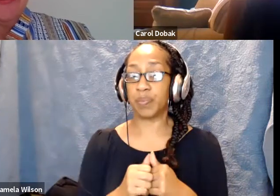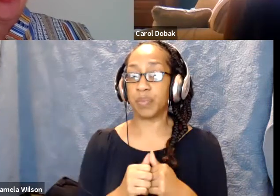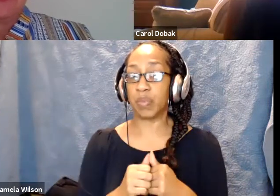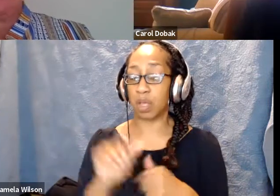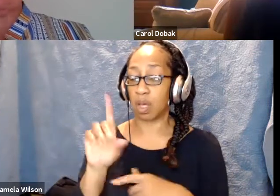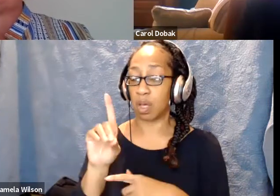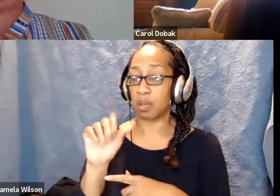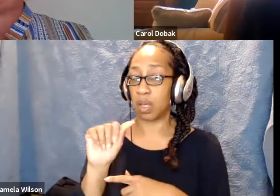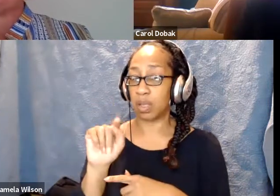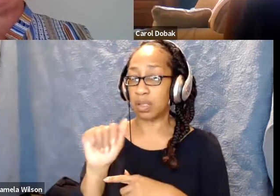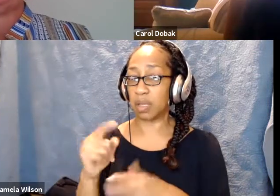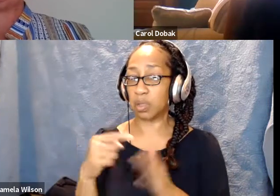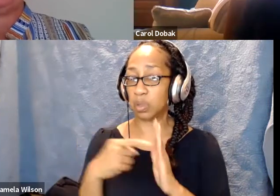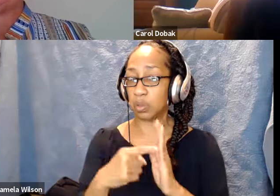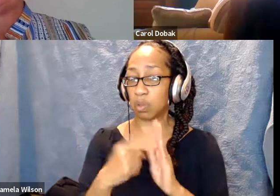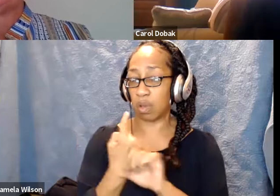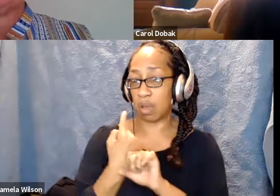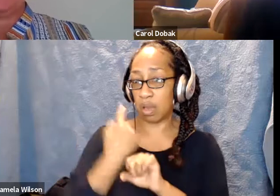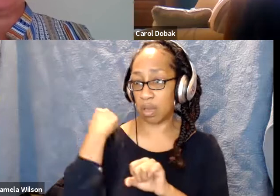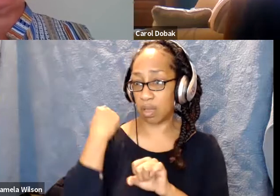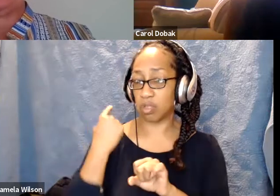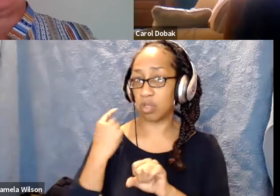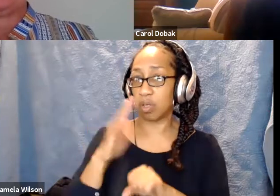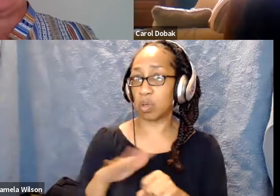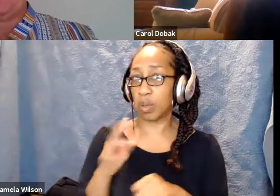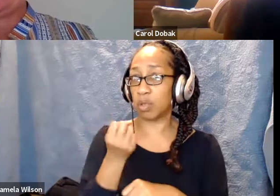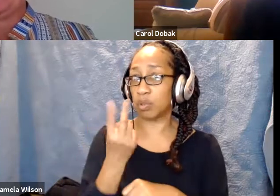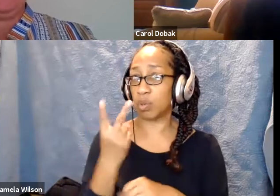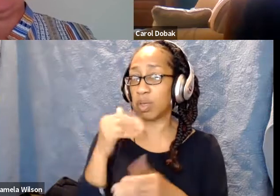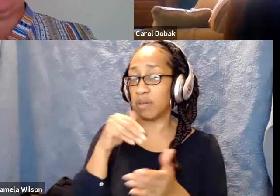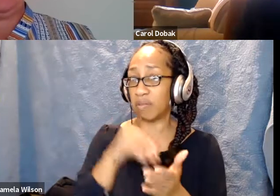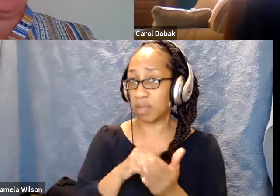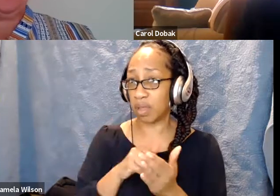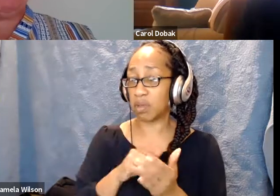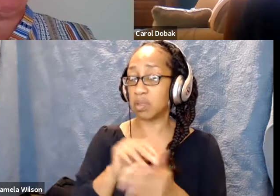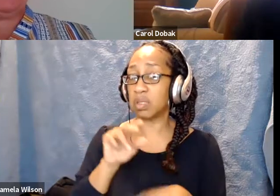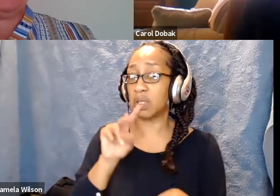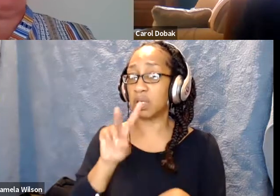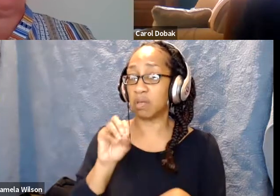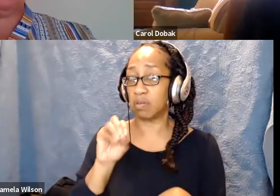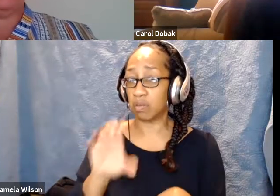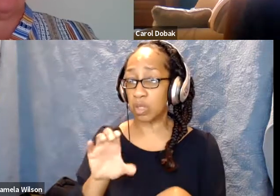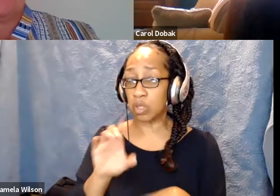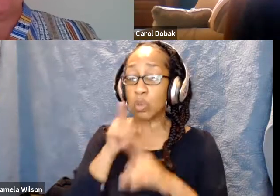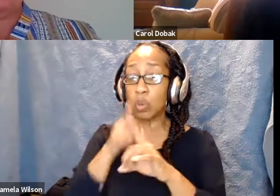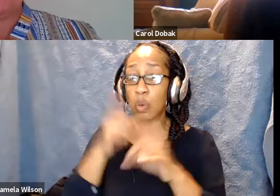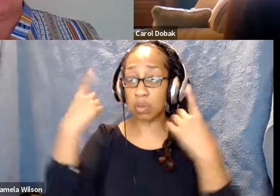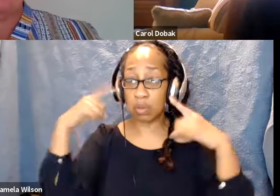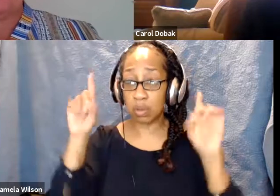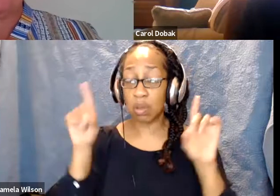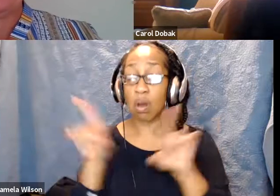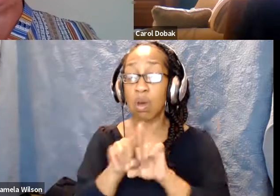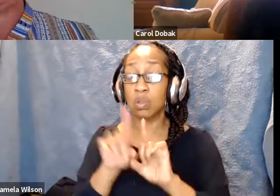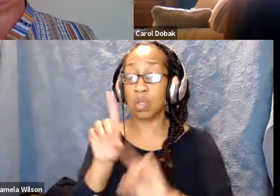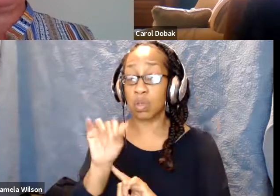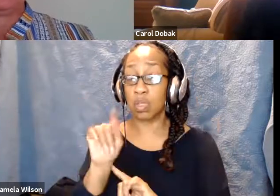last year, as a result of SIL services, nearly 12,000 vocational goals were met by SIL consumers. The data also showed that the